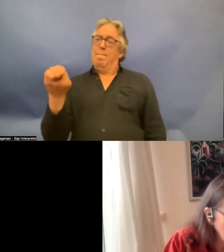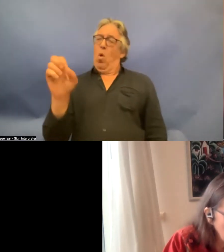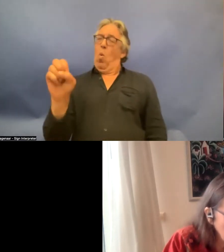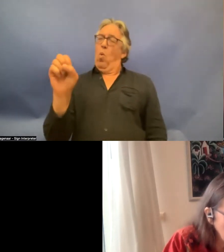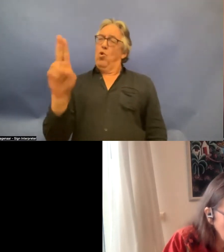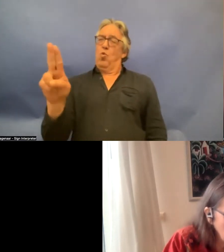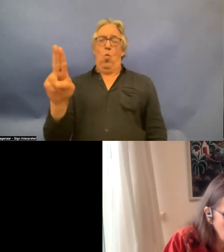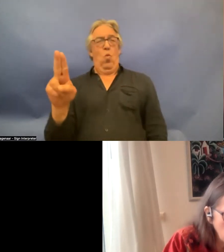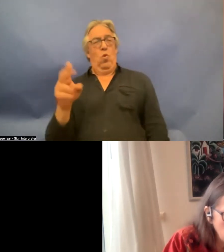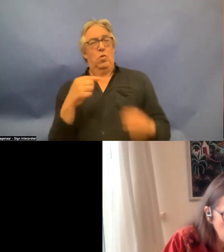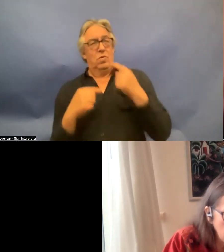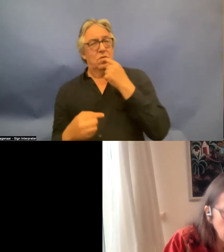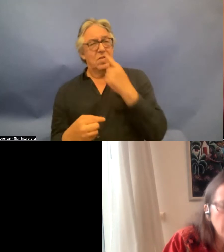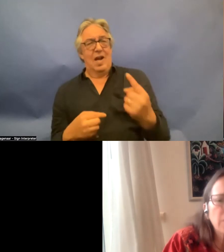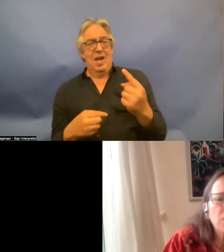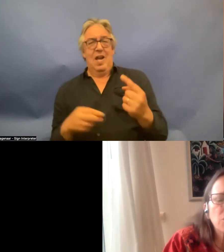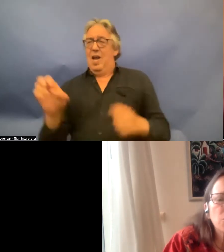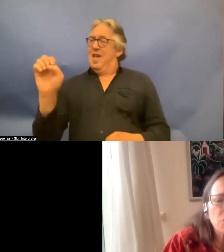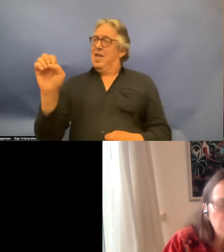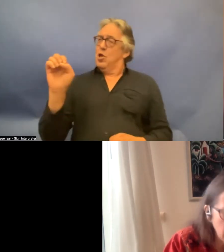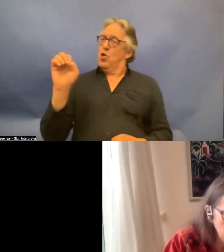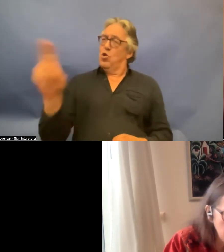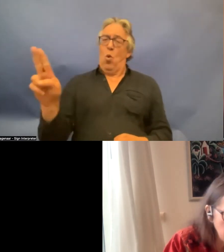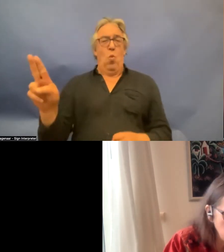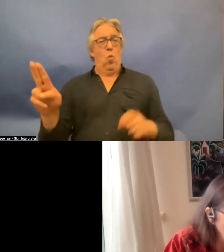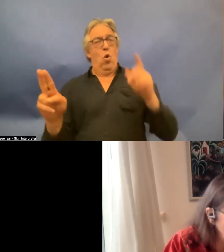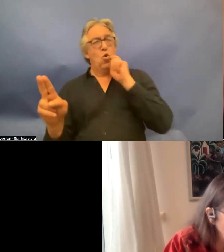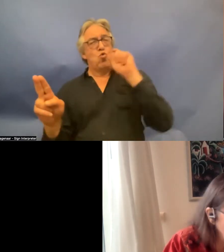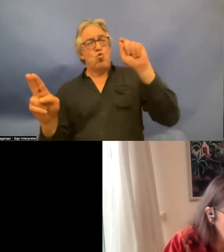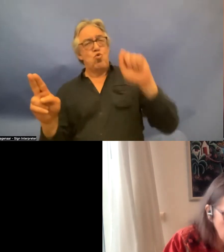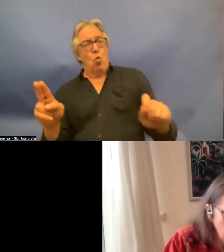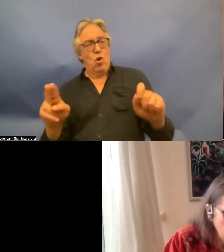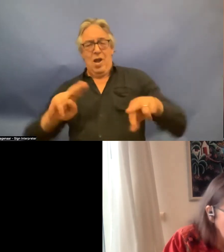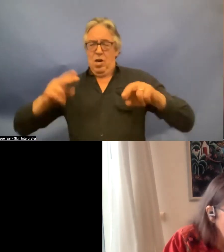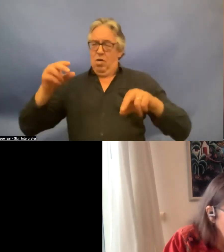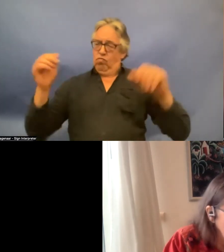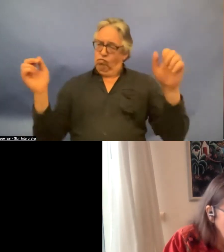and the government and Ukraine are signing under, that the children should be kept in the institutions.